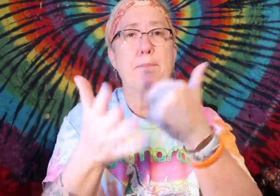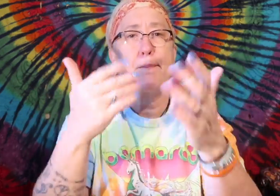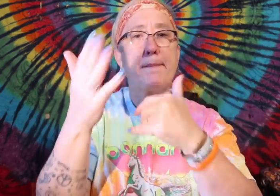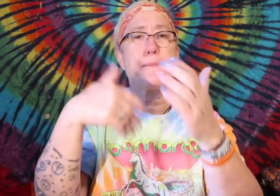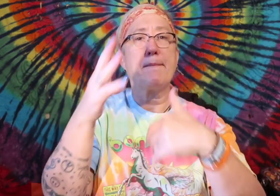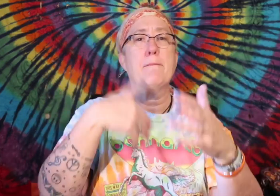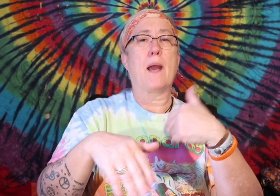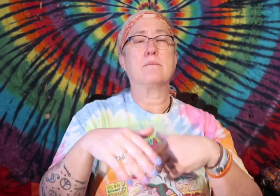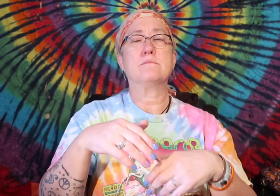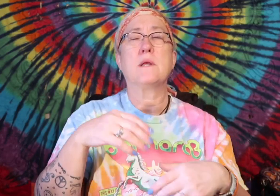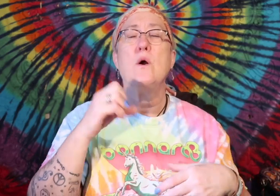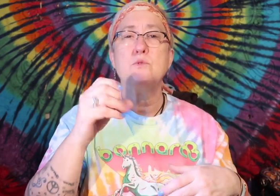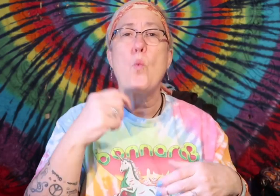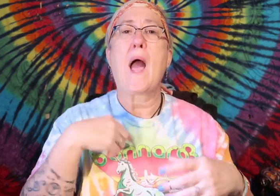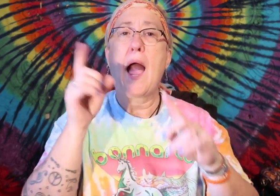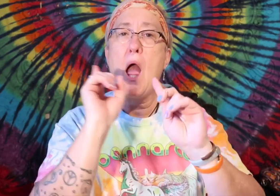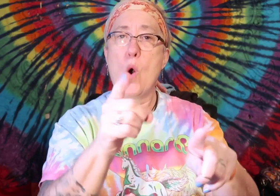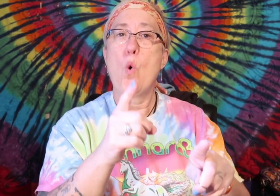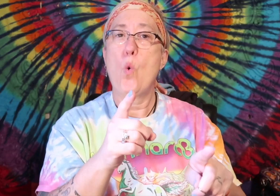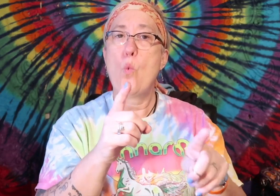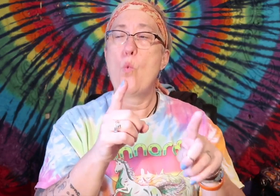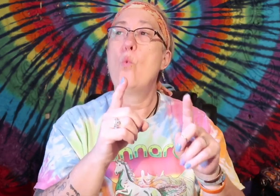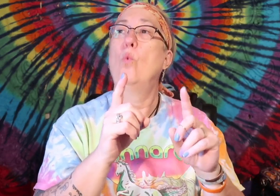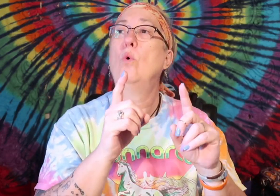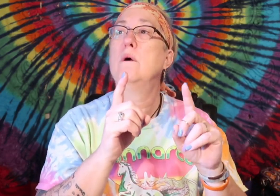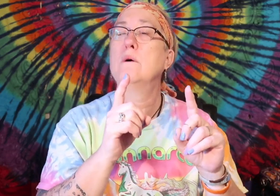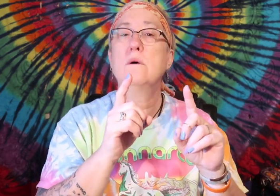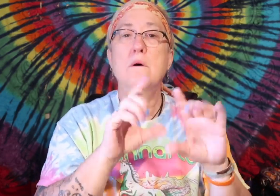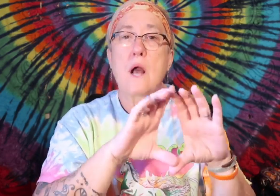Wait a minute, wait. Let's back up. Let's go somewhere else.